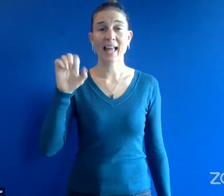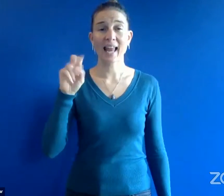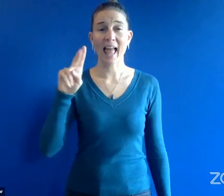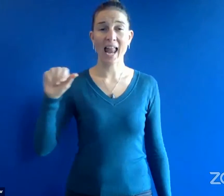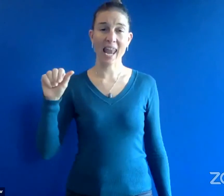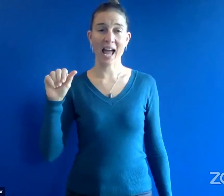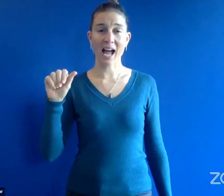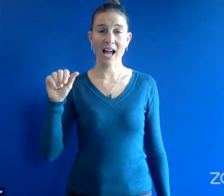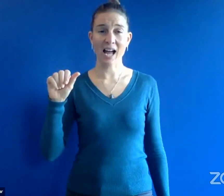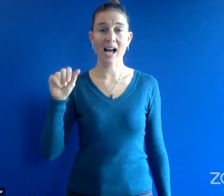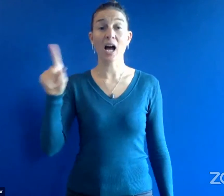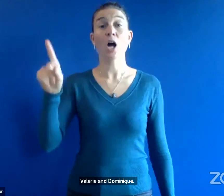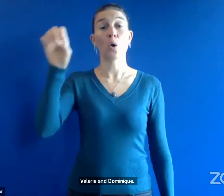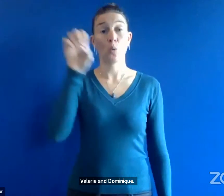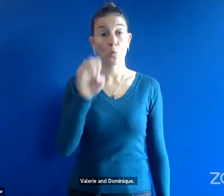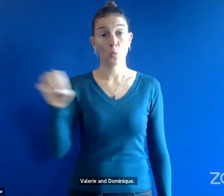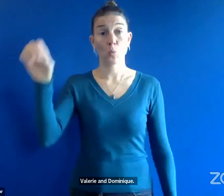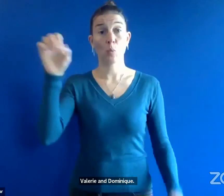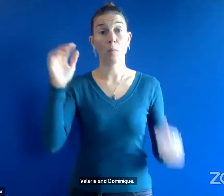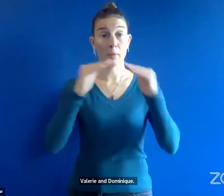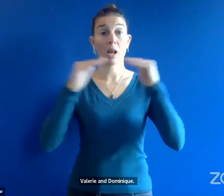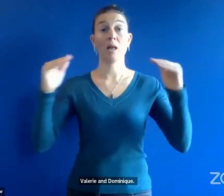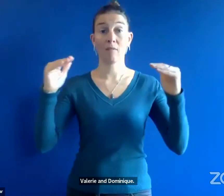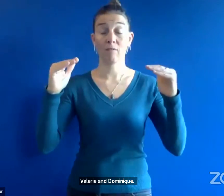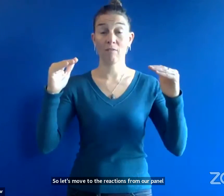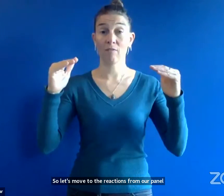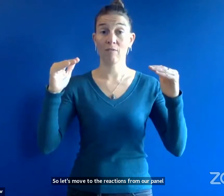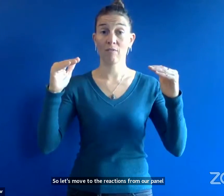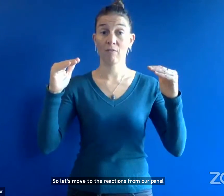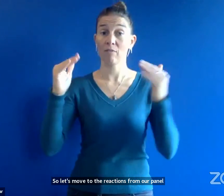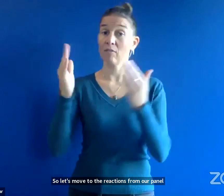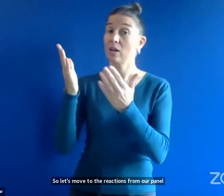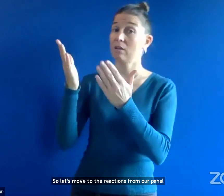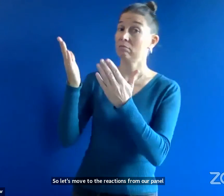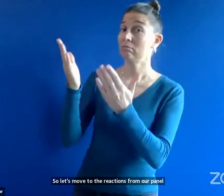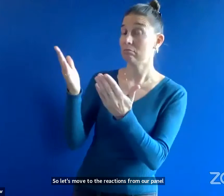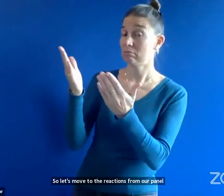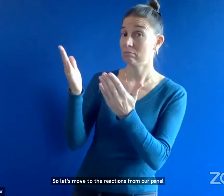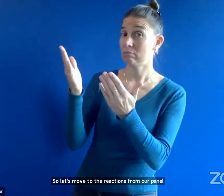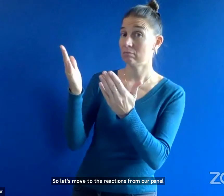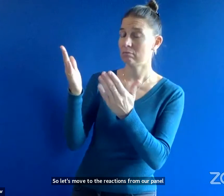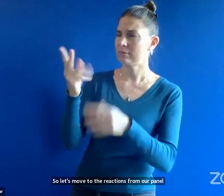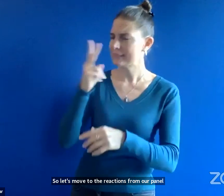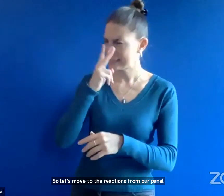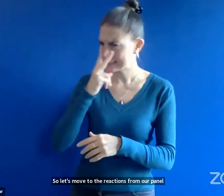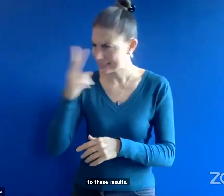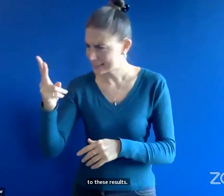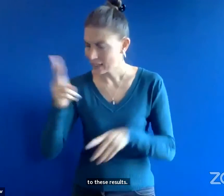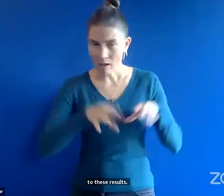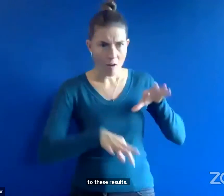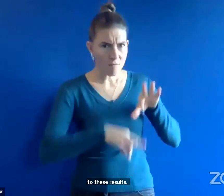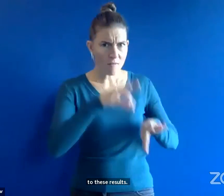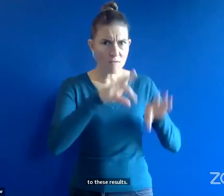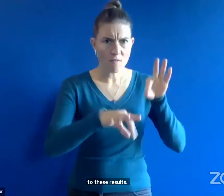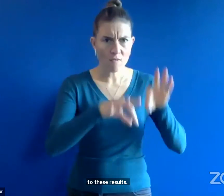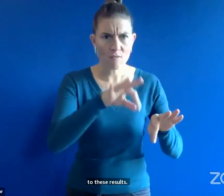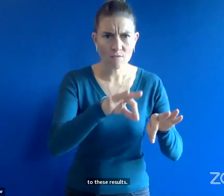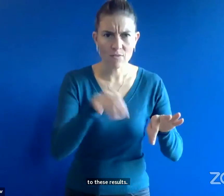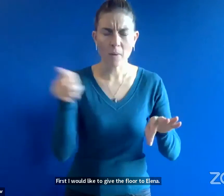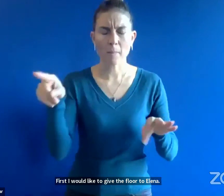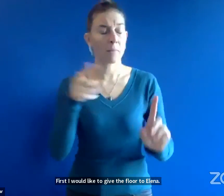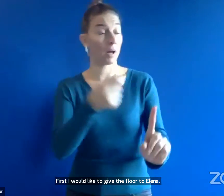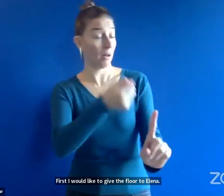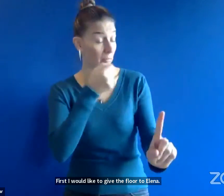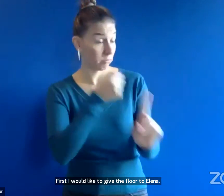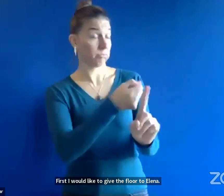From a European level, what do you think is the most striking result or outcome from this research to you?